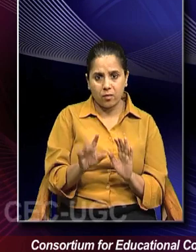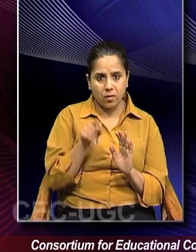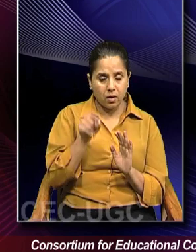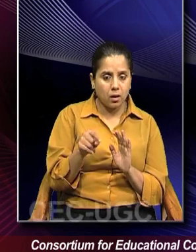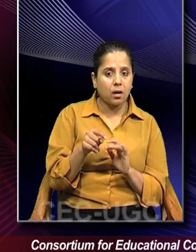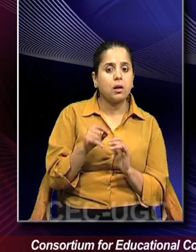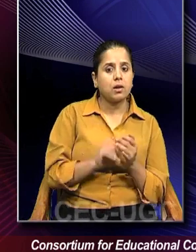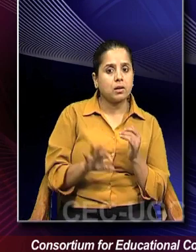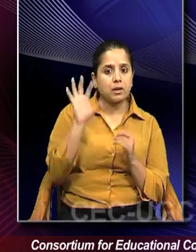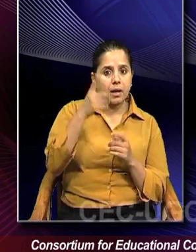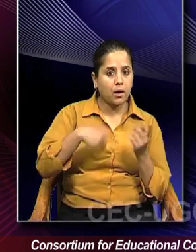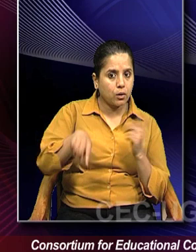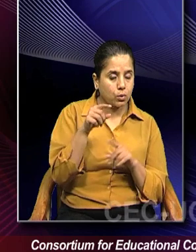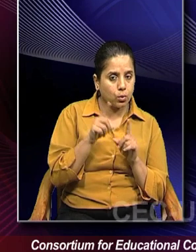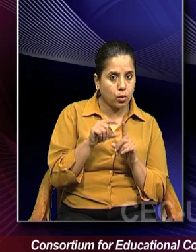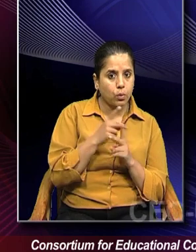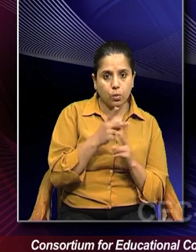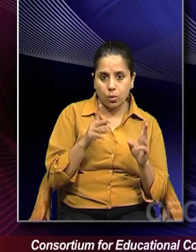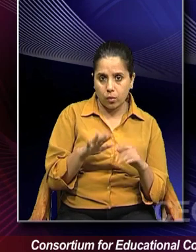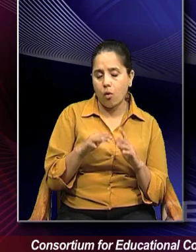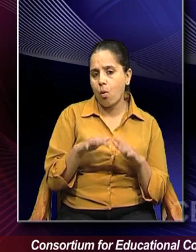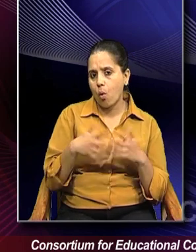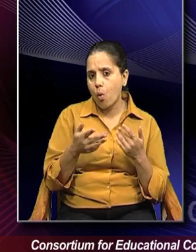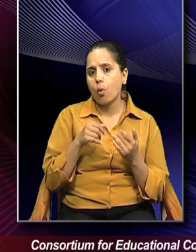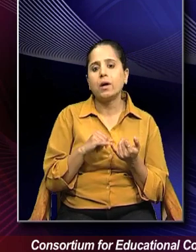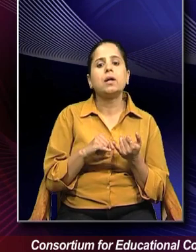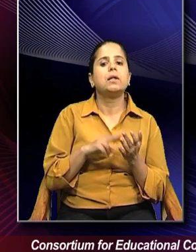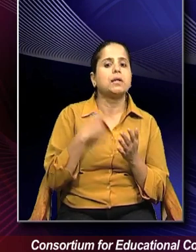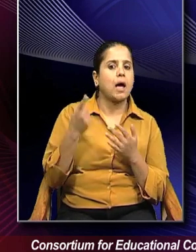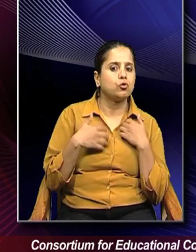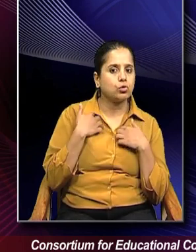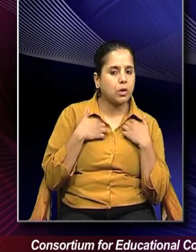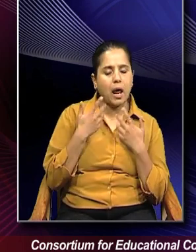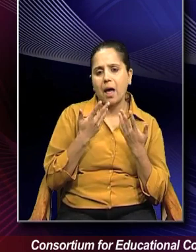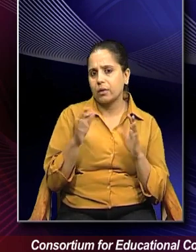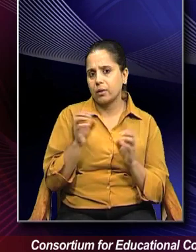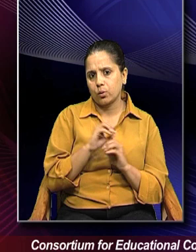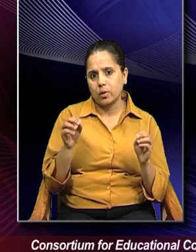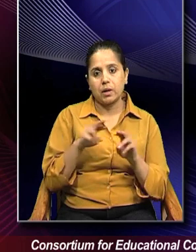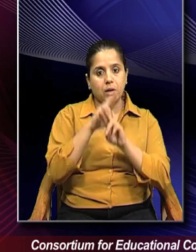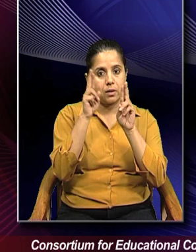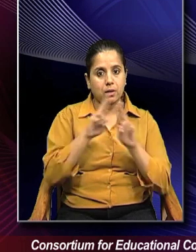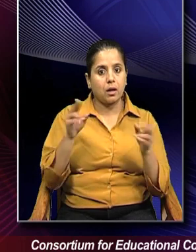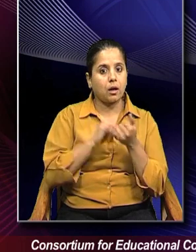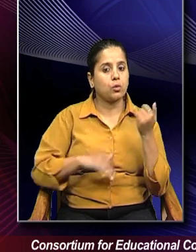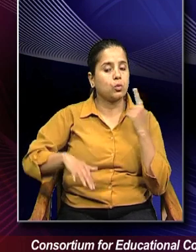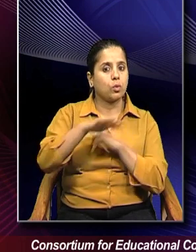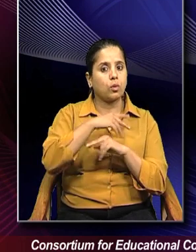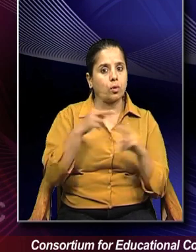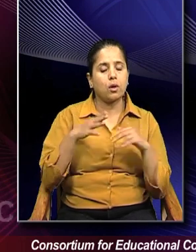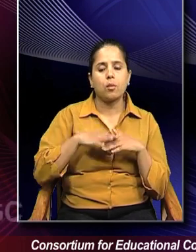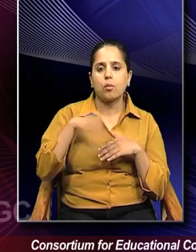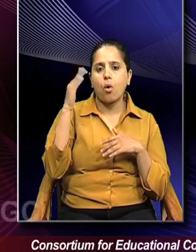beyond state sovereignty or beyond national interest. So, international society approach is